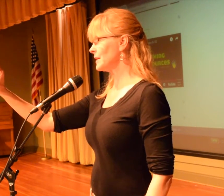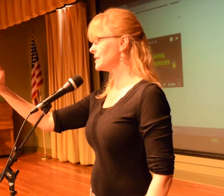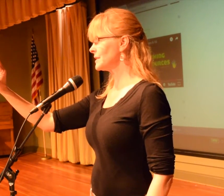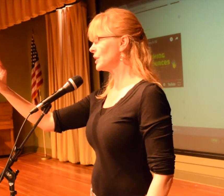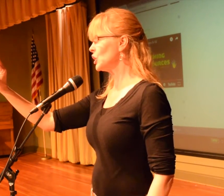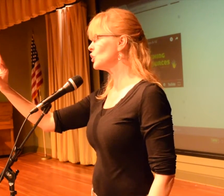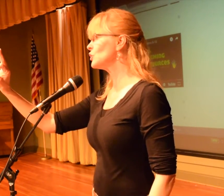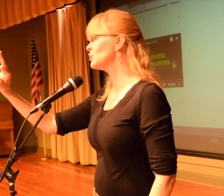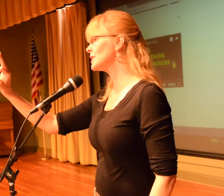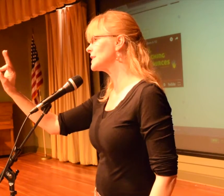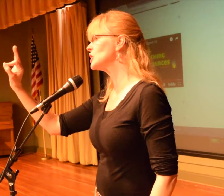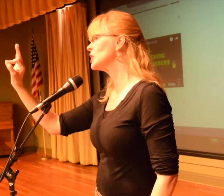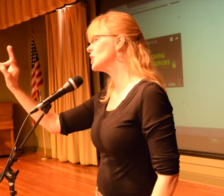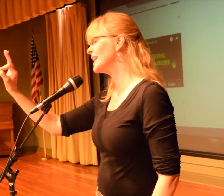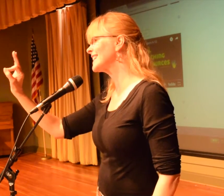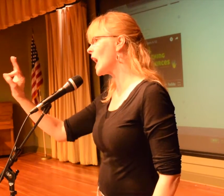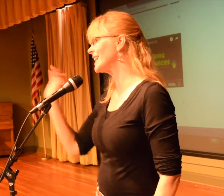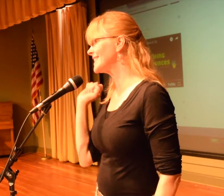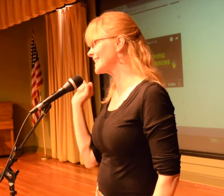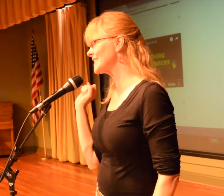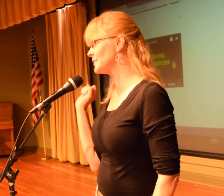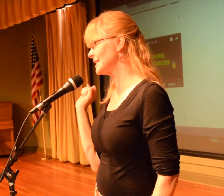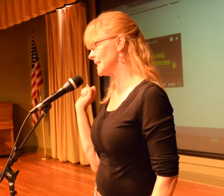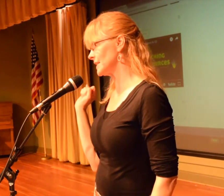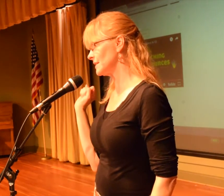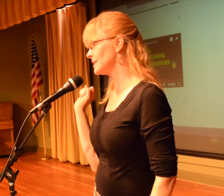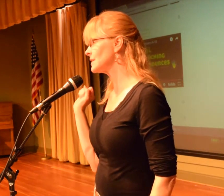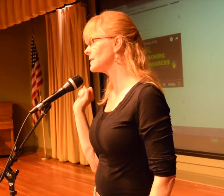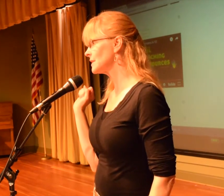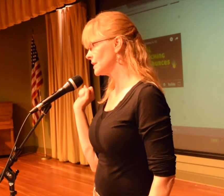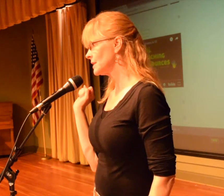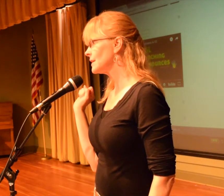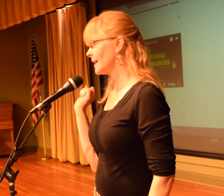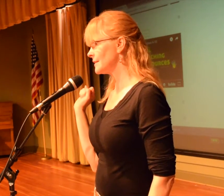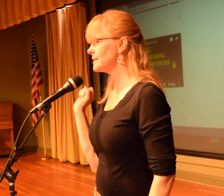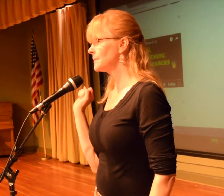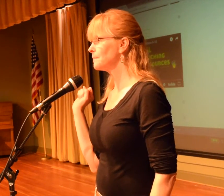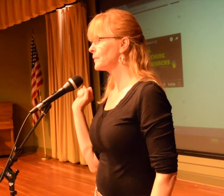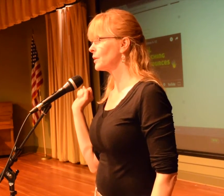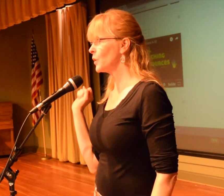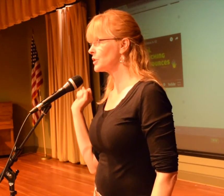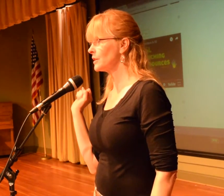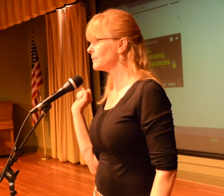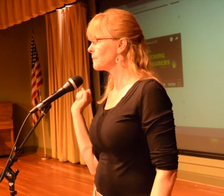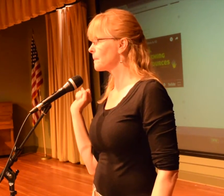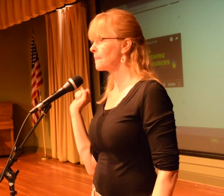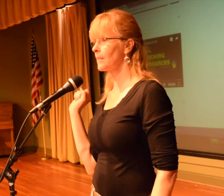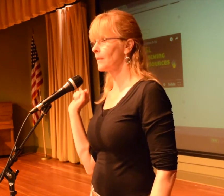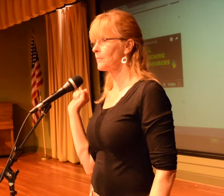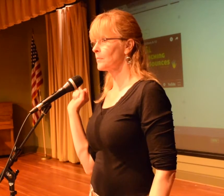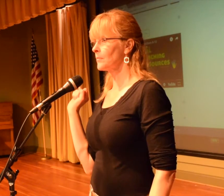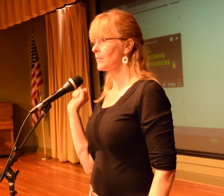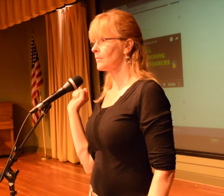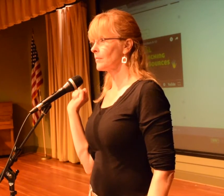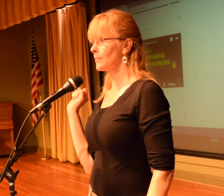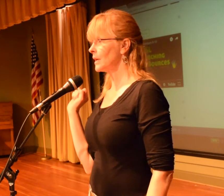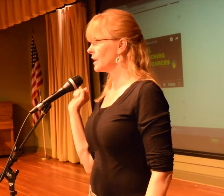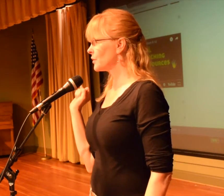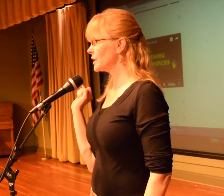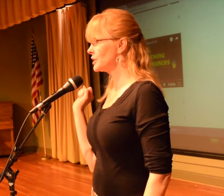Because you just, in the context of the sentence. Yes. Good question. Any other